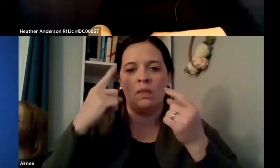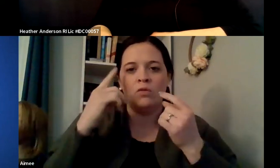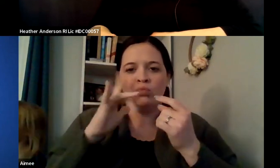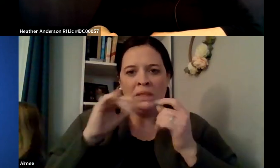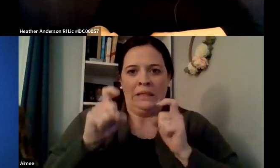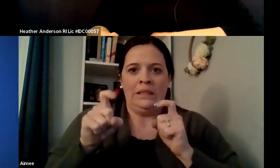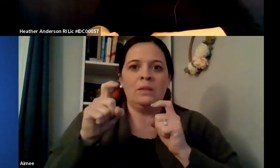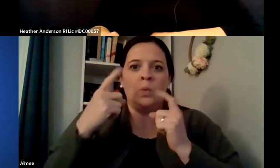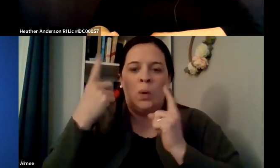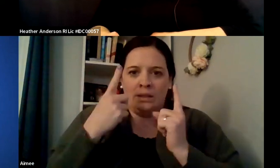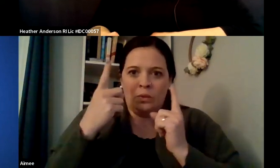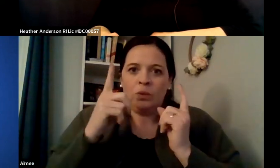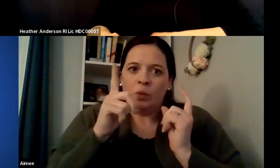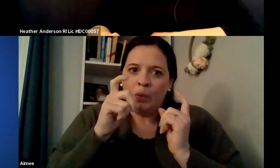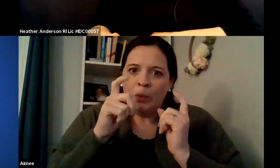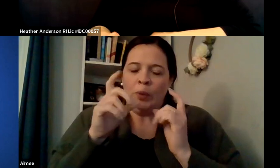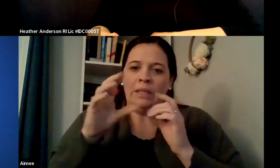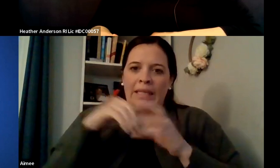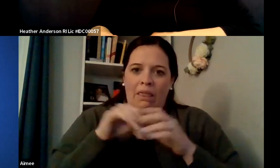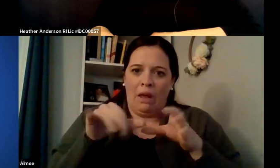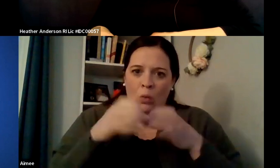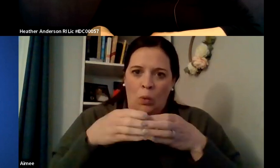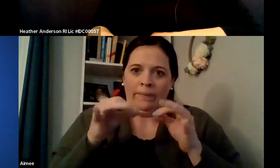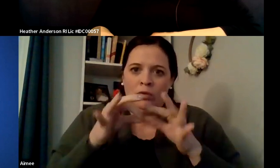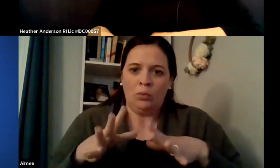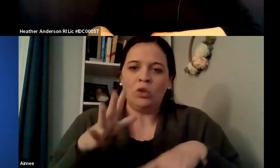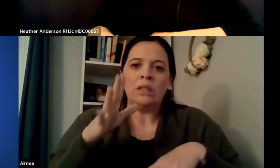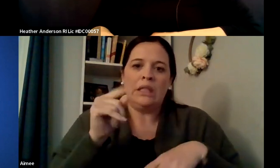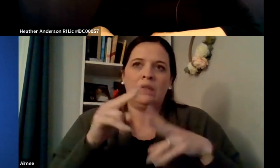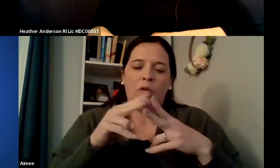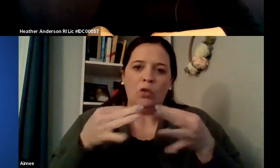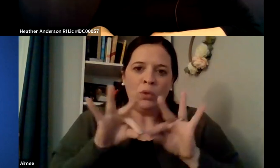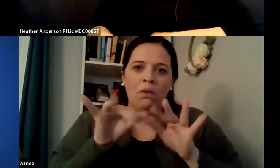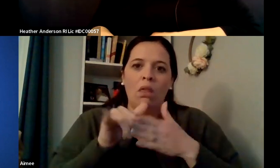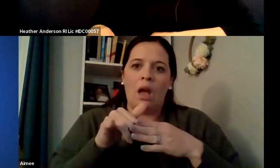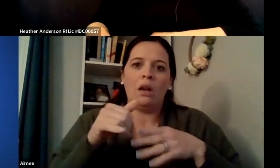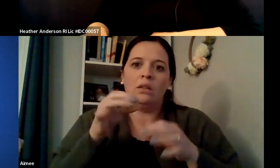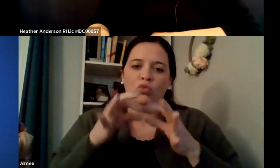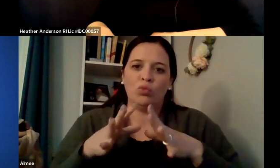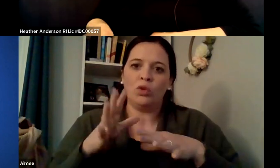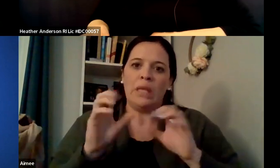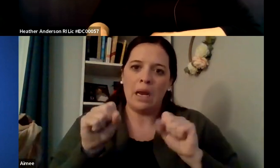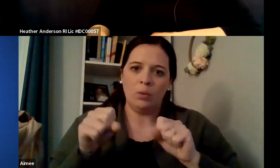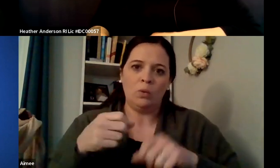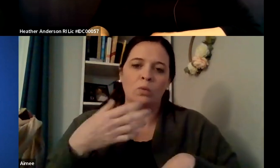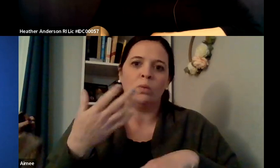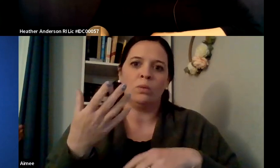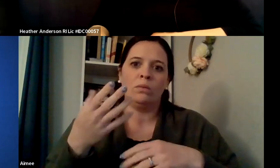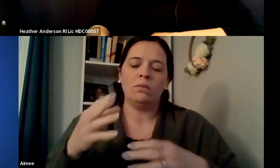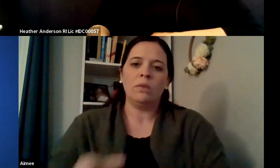my thoughts, because I still think we really need to consider who's in those group of interpreters that are going into